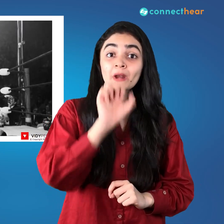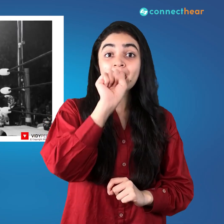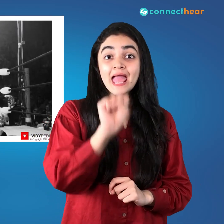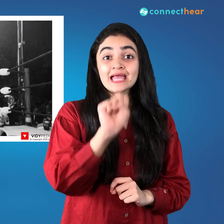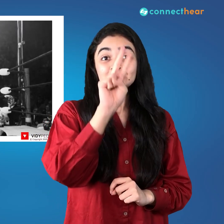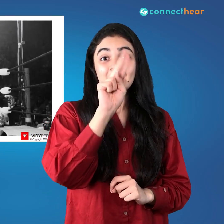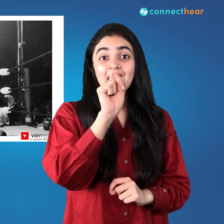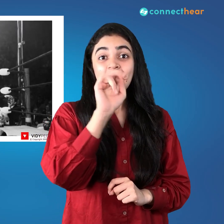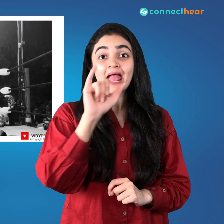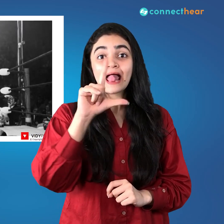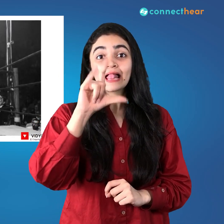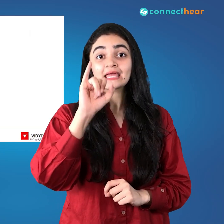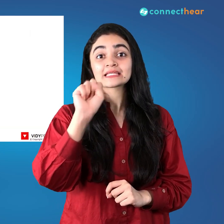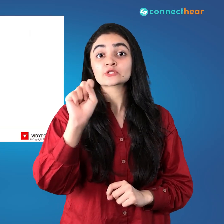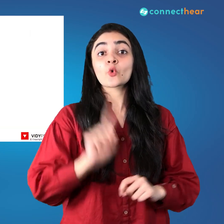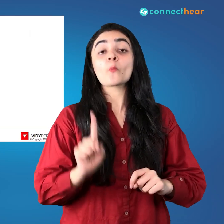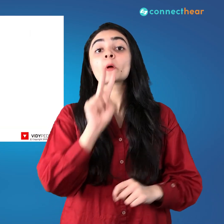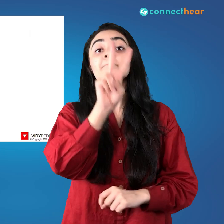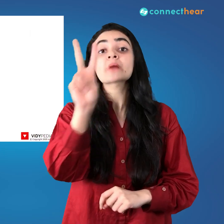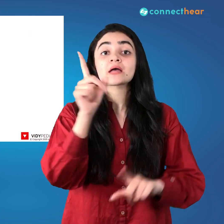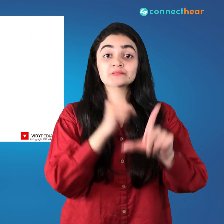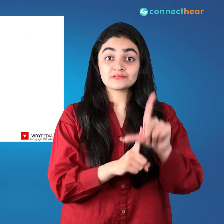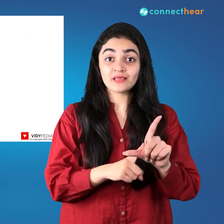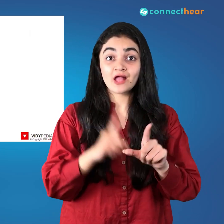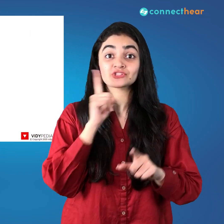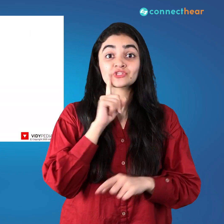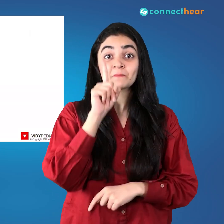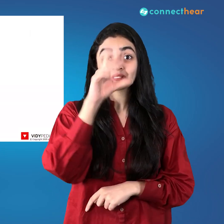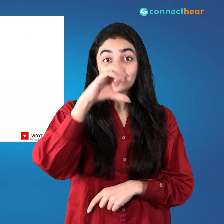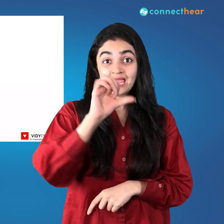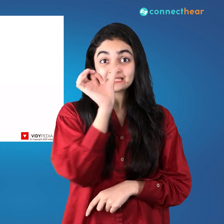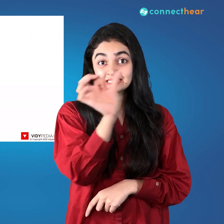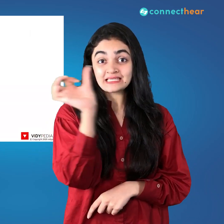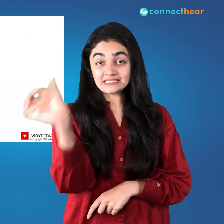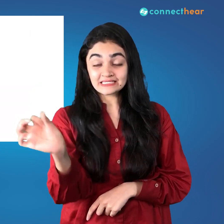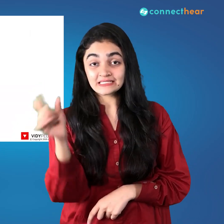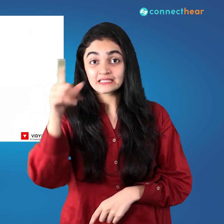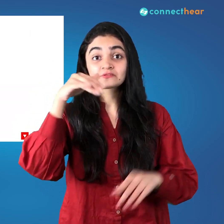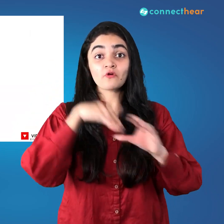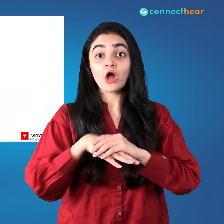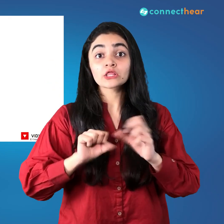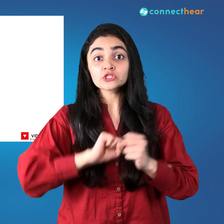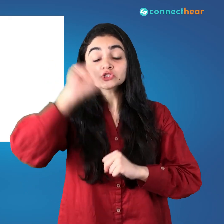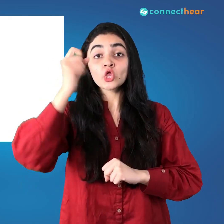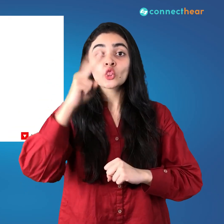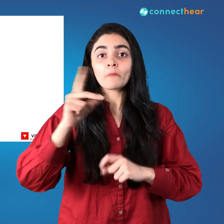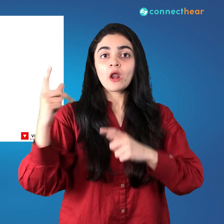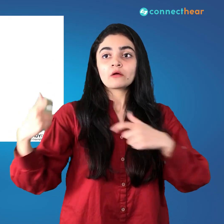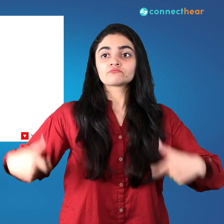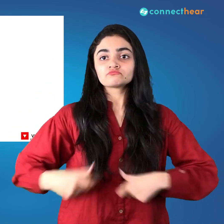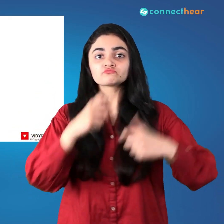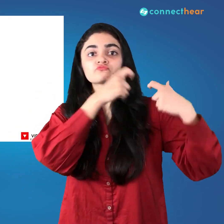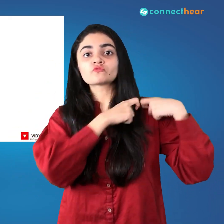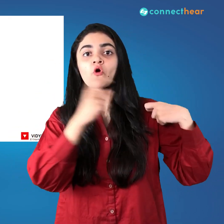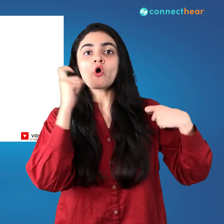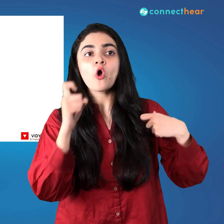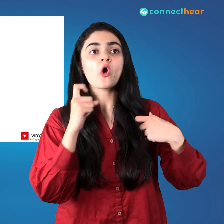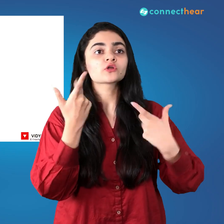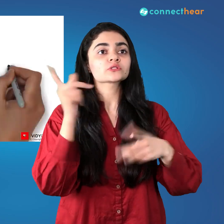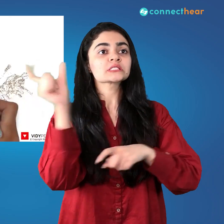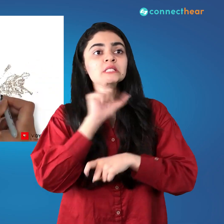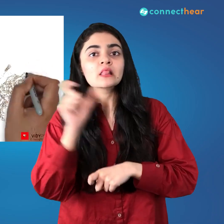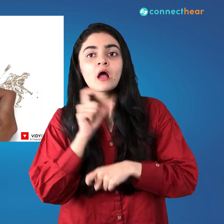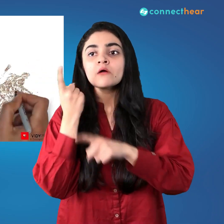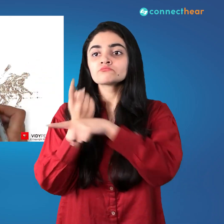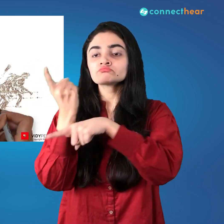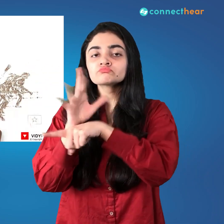Liston in a major upset at age 22. In 1966, Ali refused to be drafted into the military, citing his religious beliefs